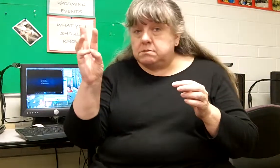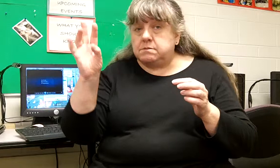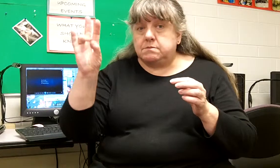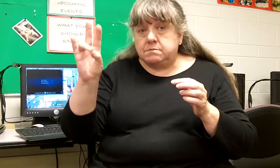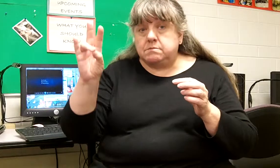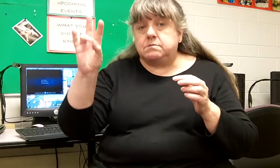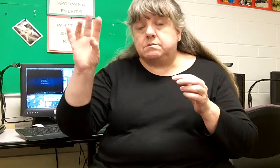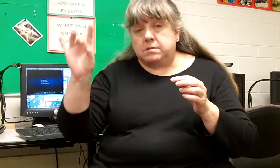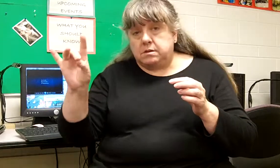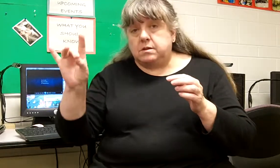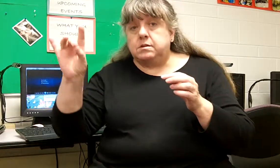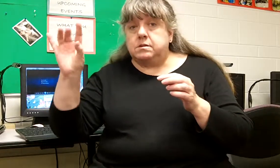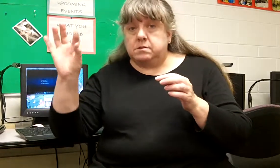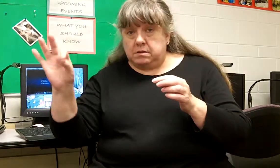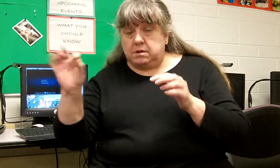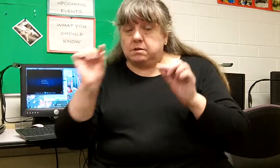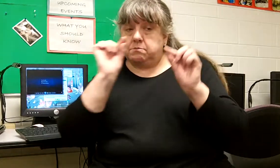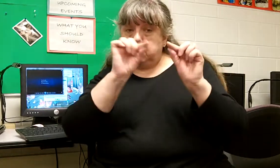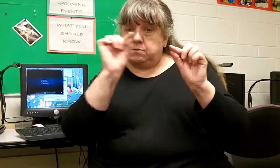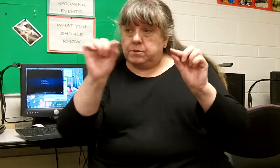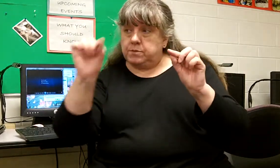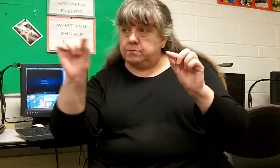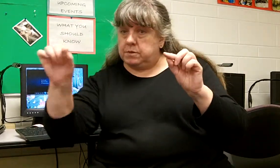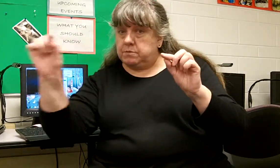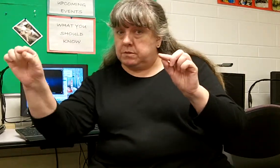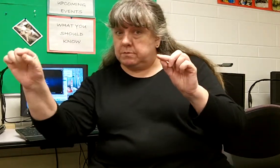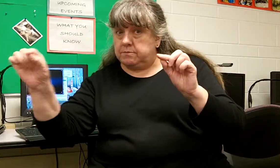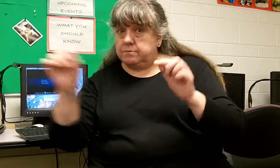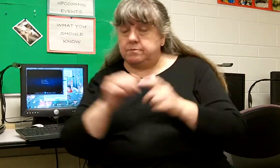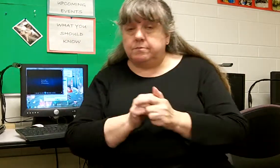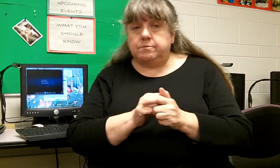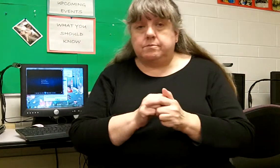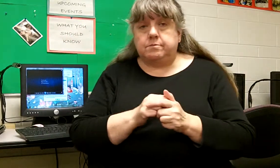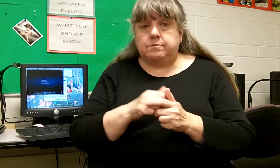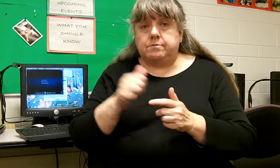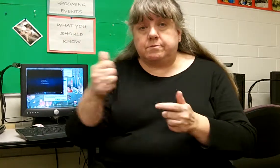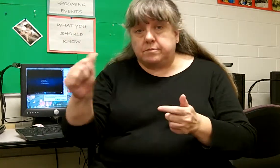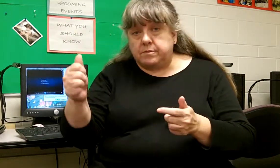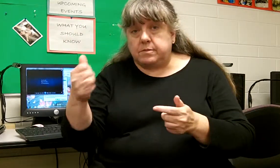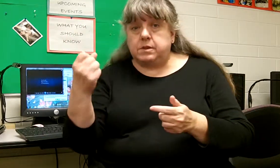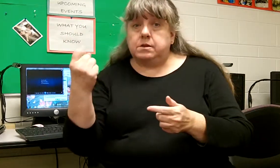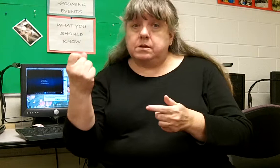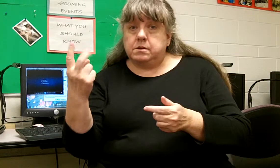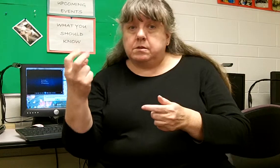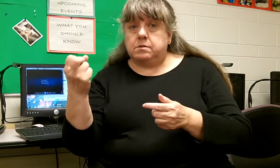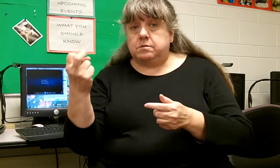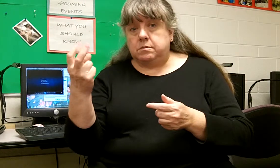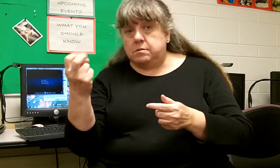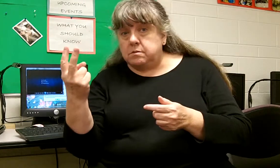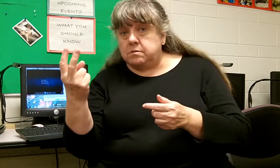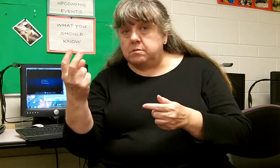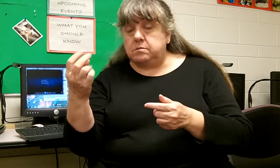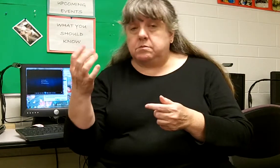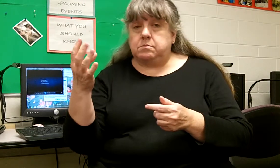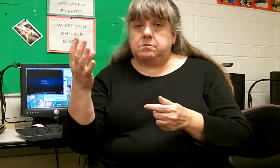9, 10, 11, 12, 13,